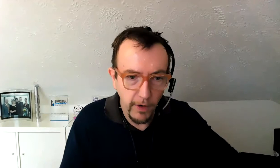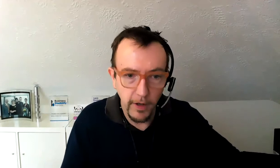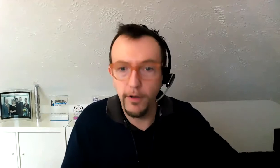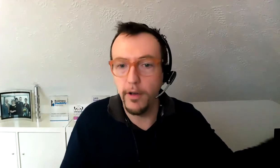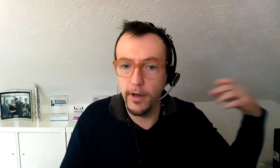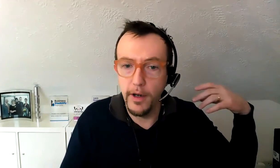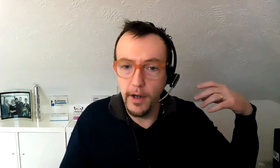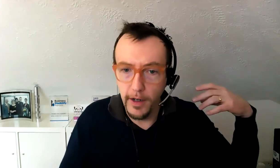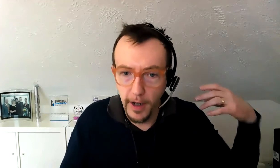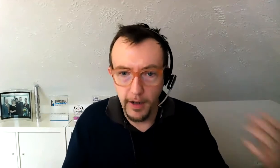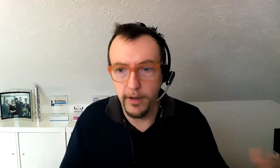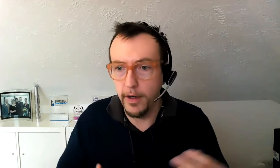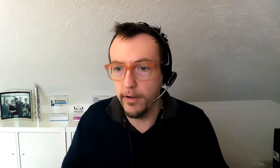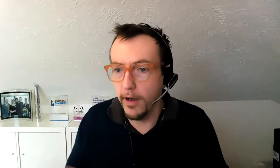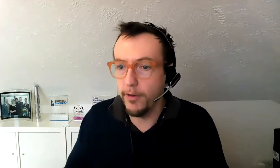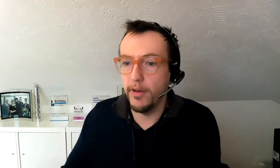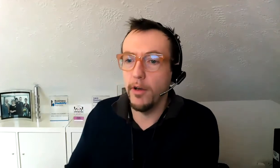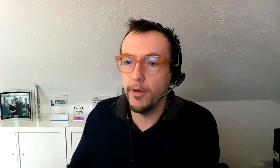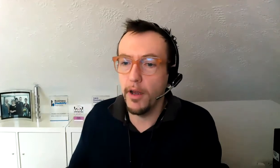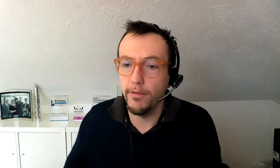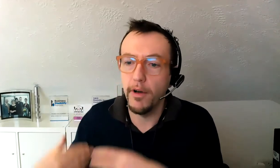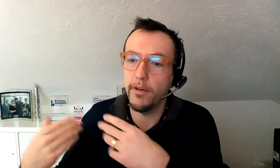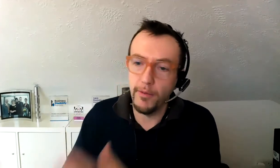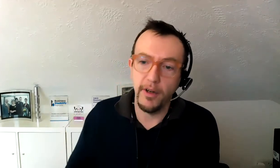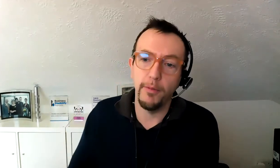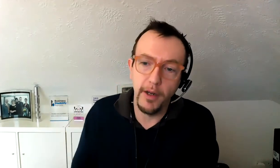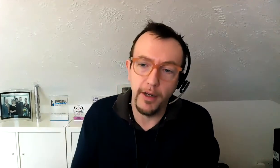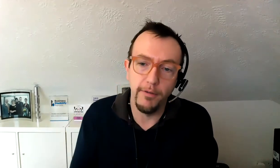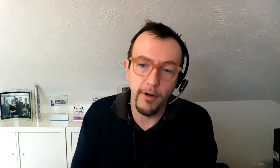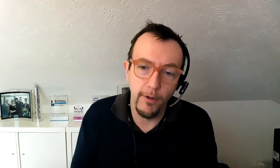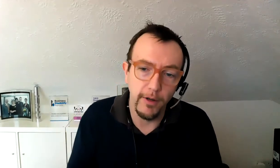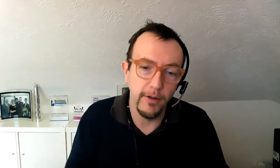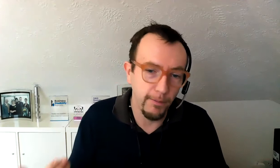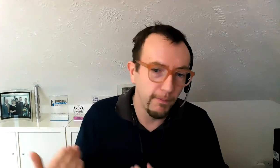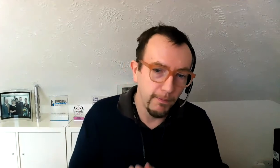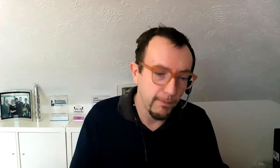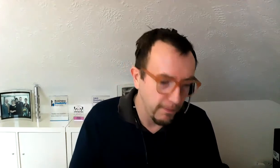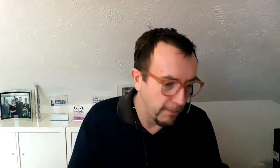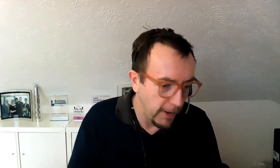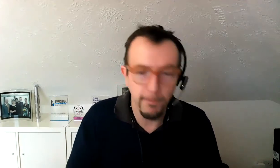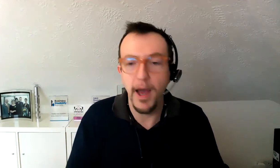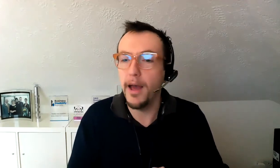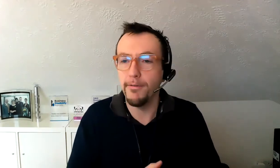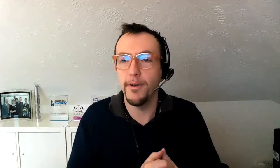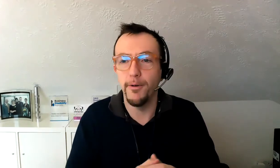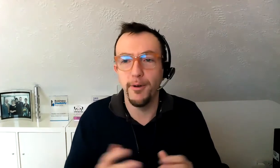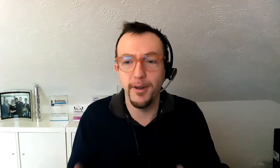you can get the sign language interpretation for us. I'm just explaining that for our audience. My bad for not doing so